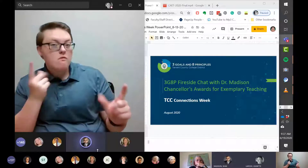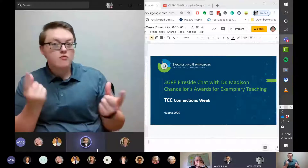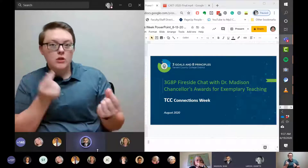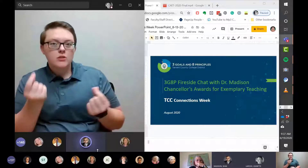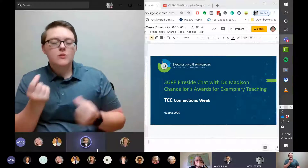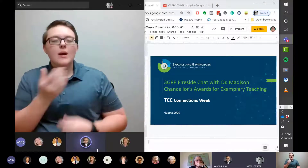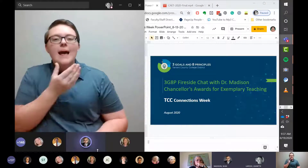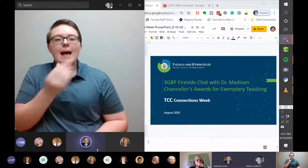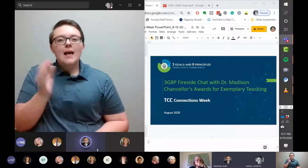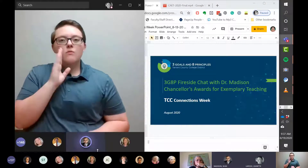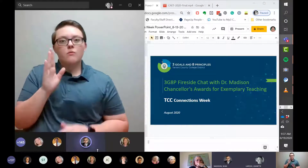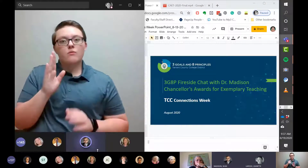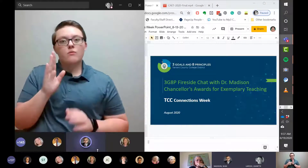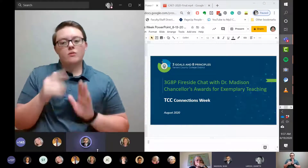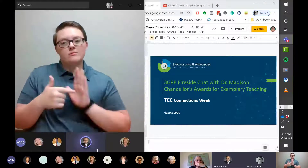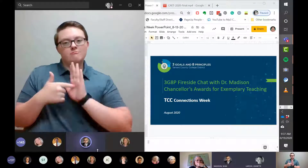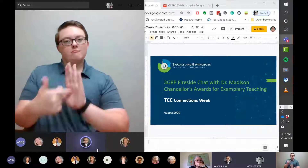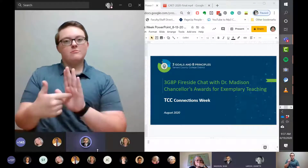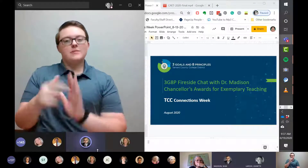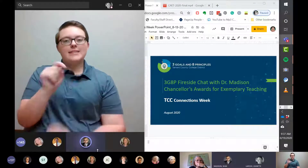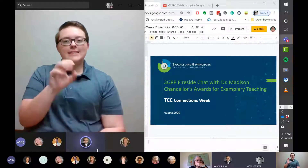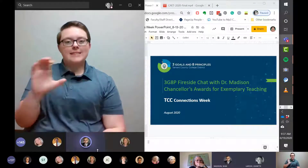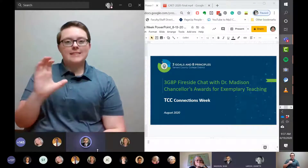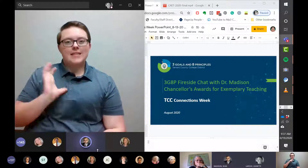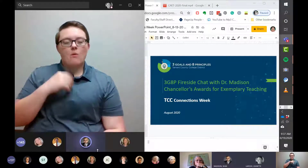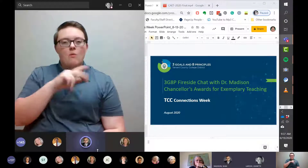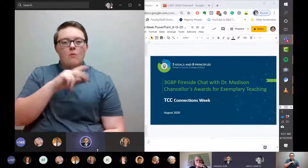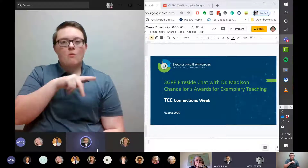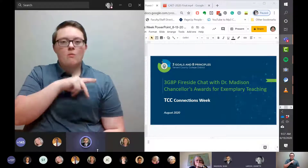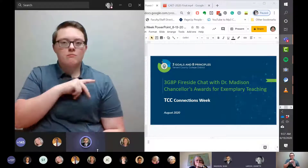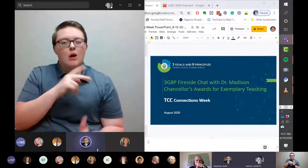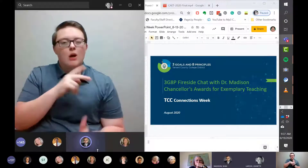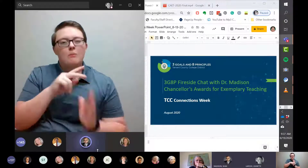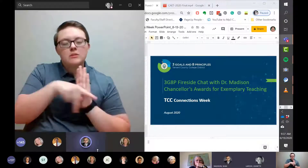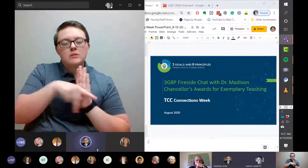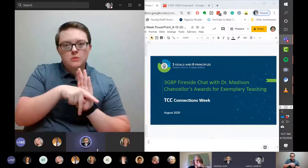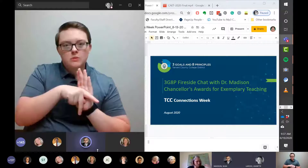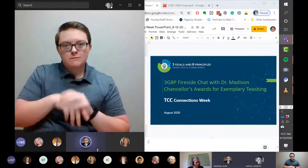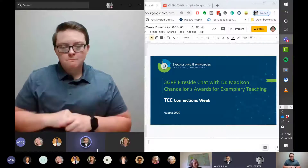College. For practical examples of how faculty continue